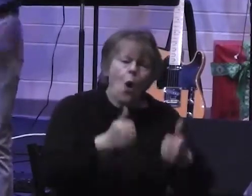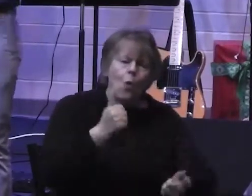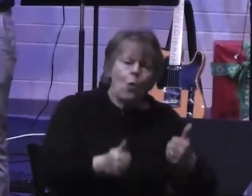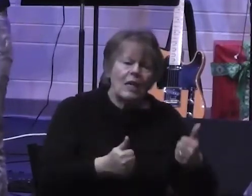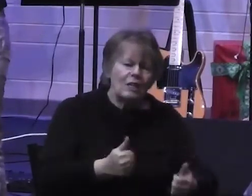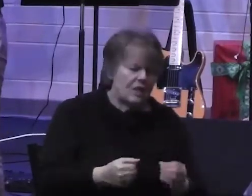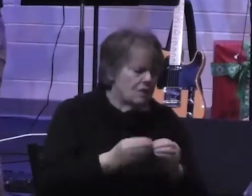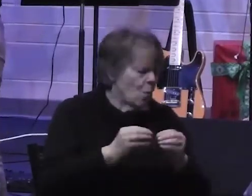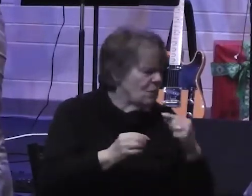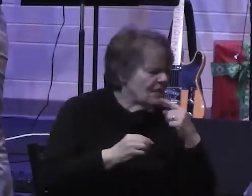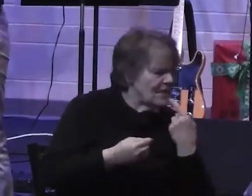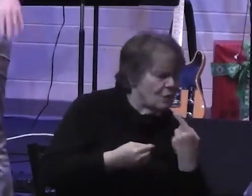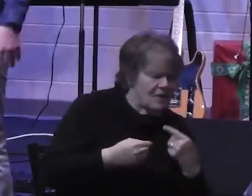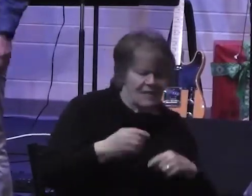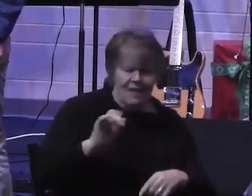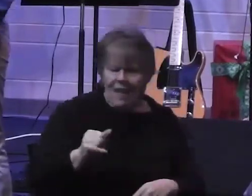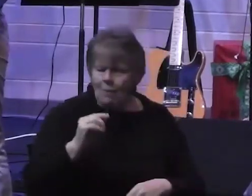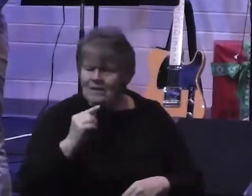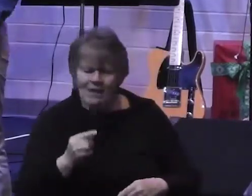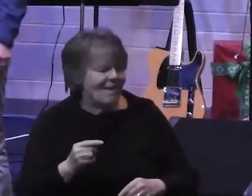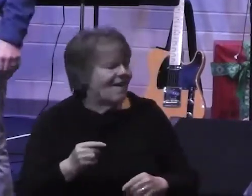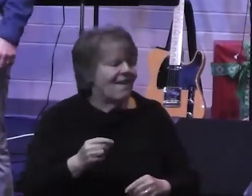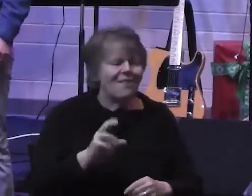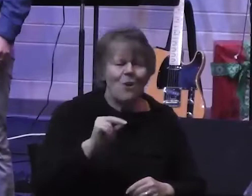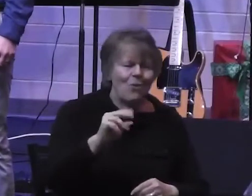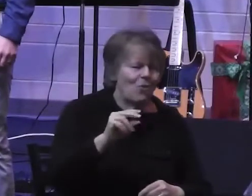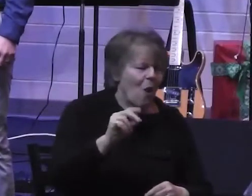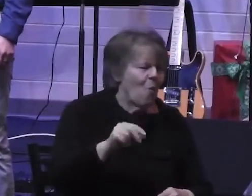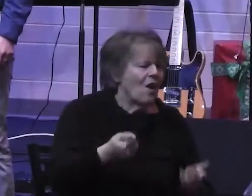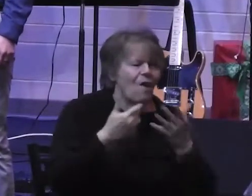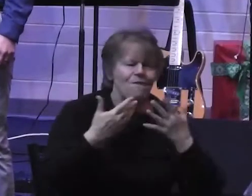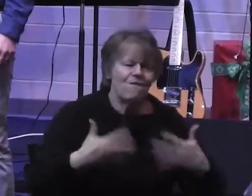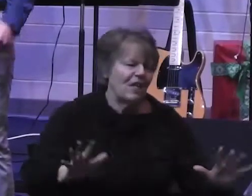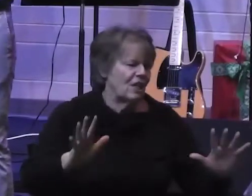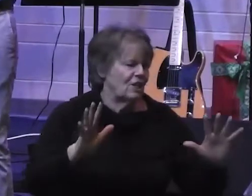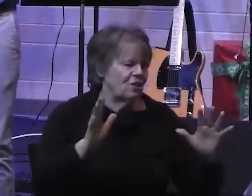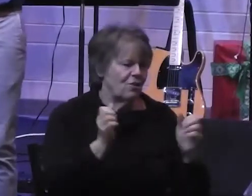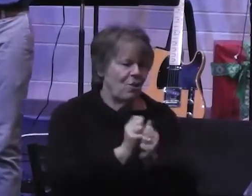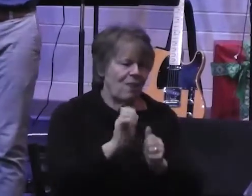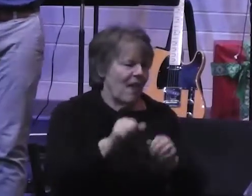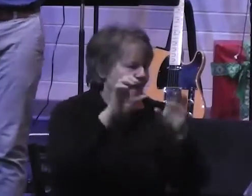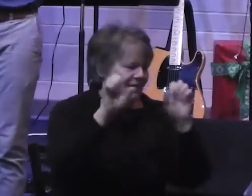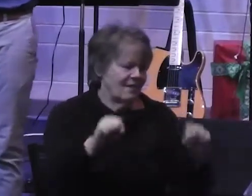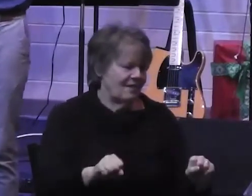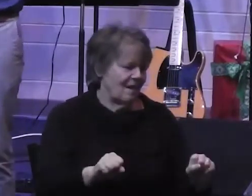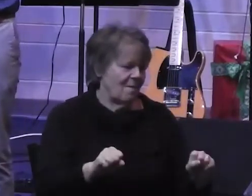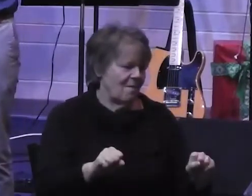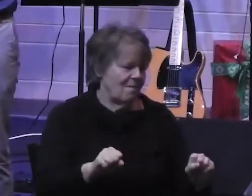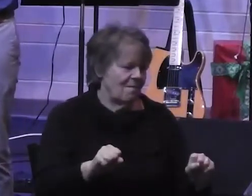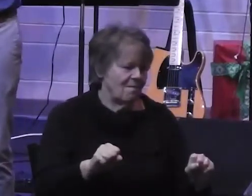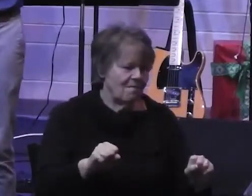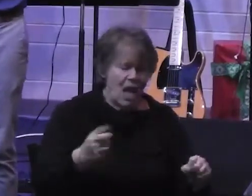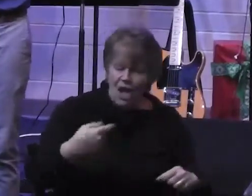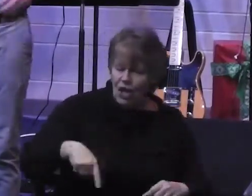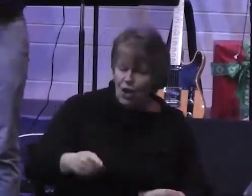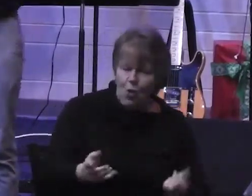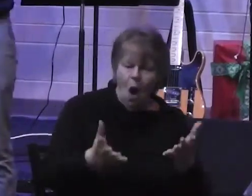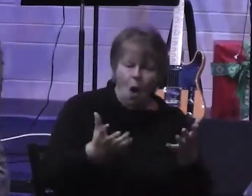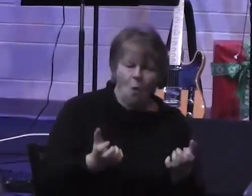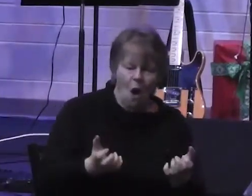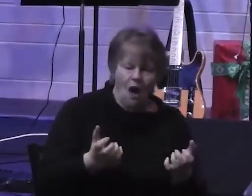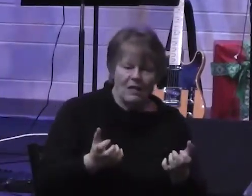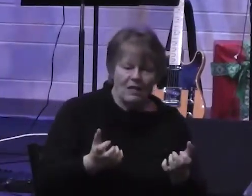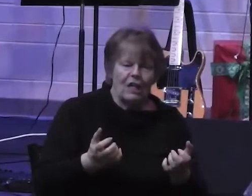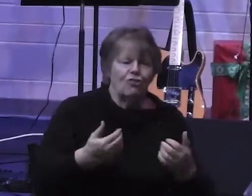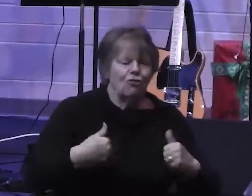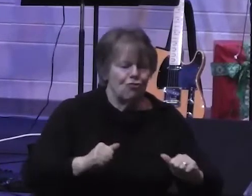them all in balance? Jesus says, no, we are done with that system. Because you all want to walk around keeping